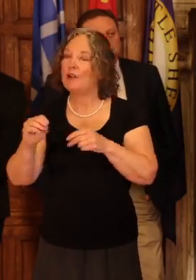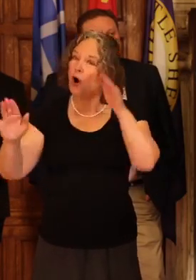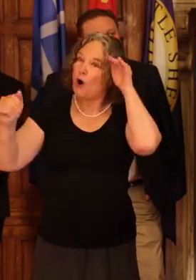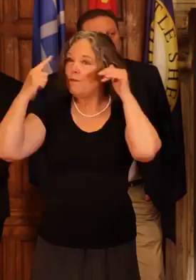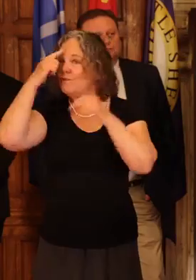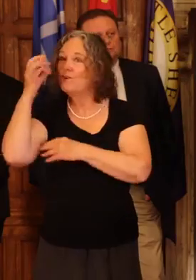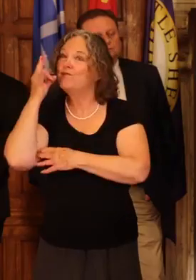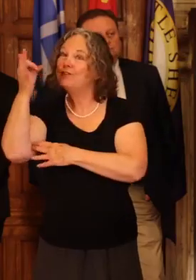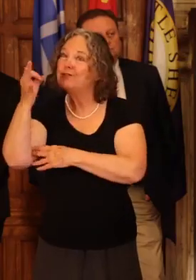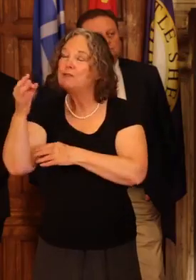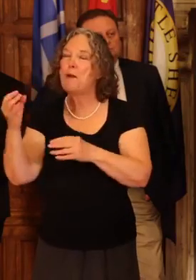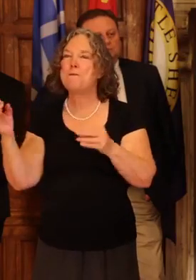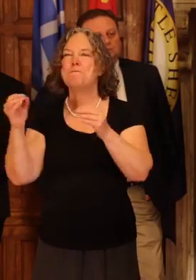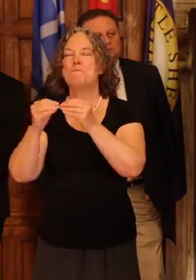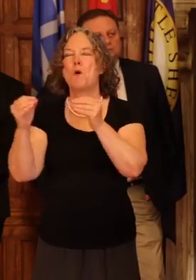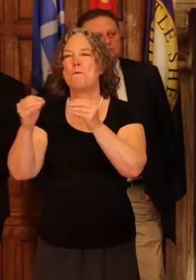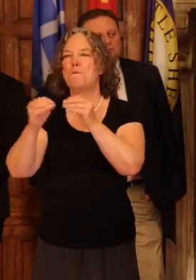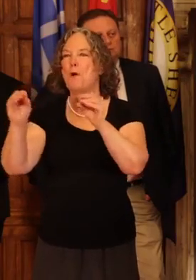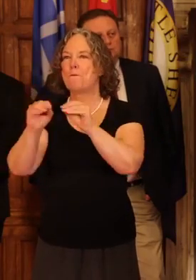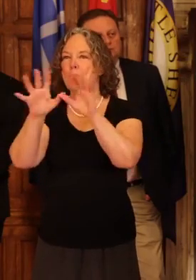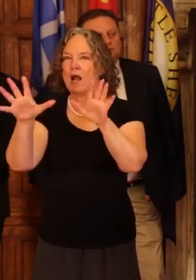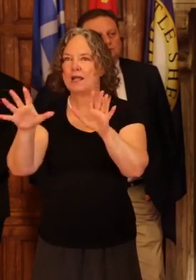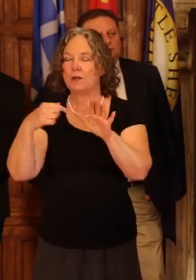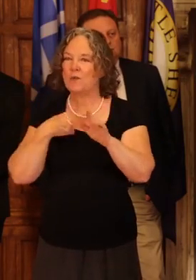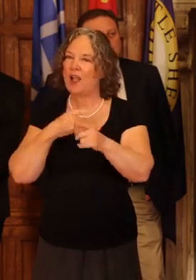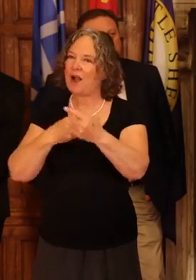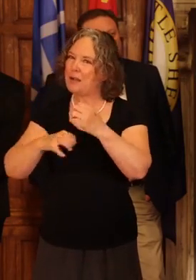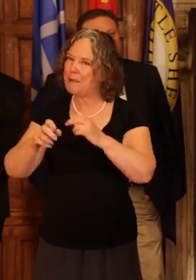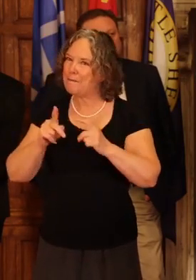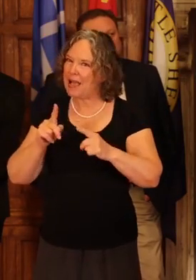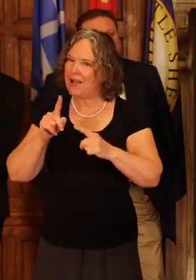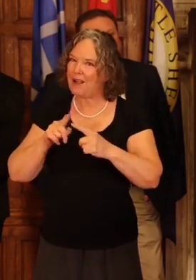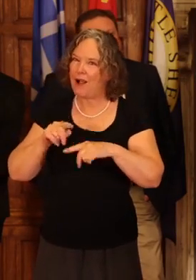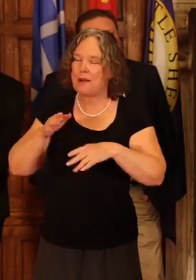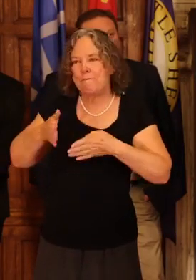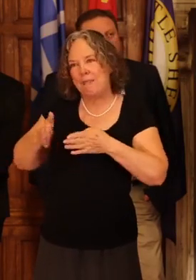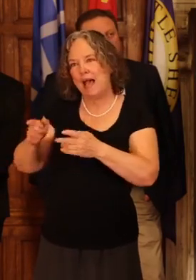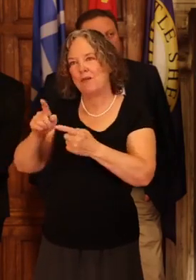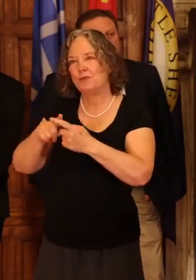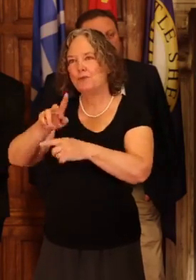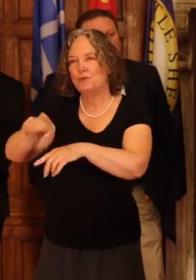tunnel continues to get brighter, and we're all getting back on a path to normal.